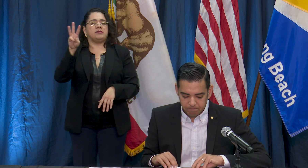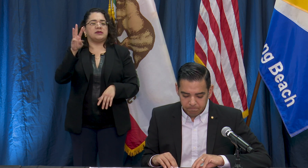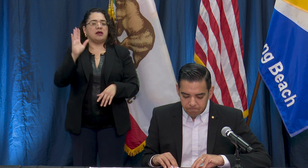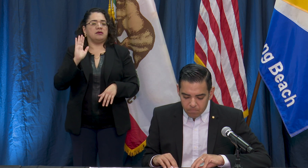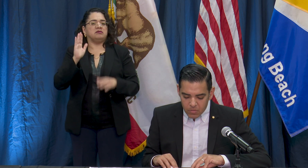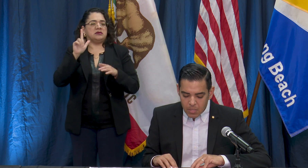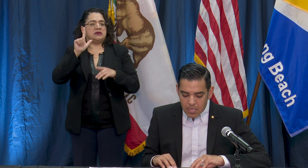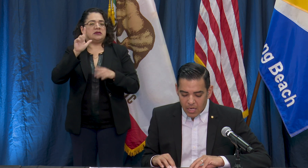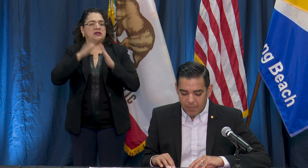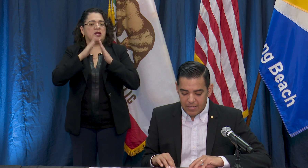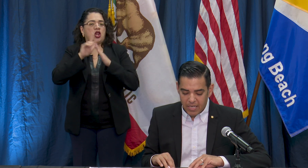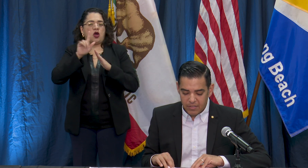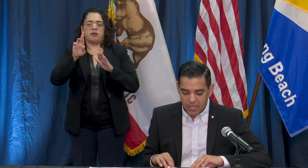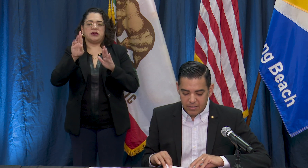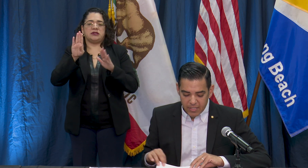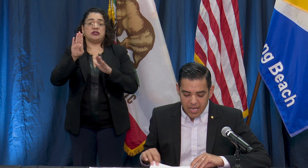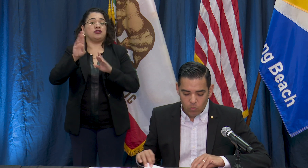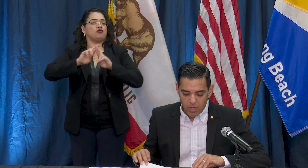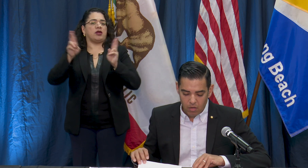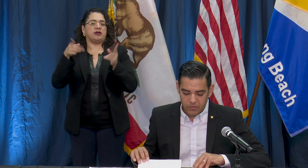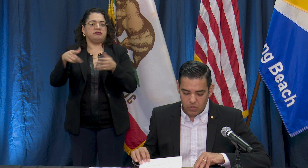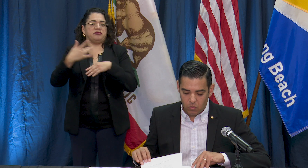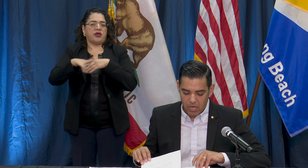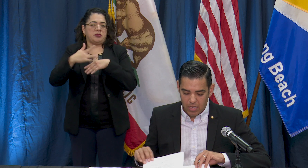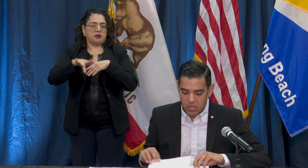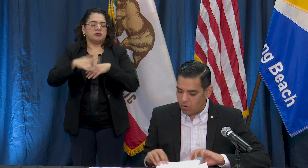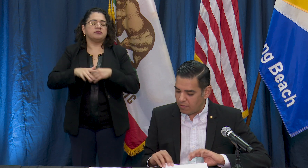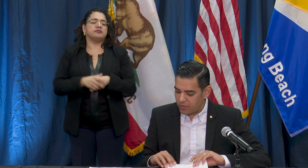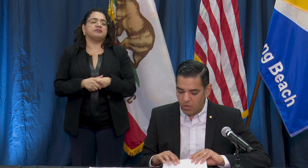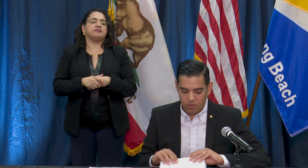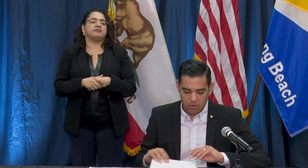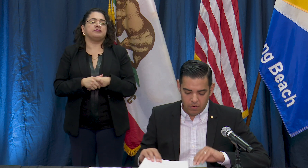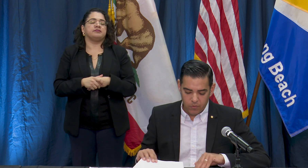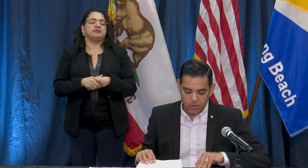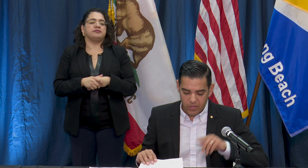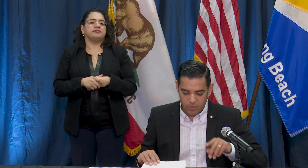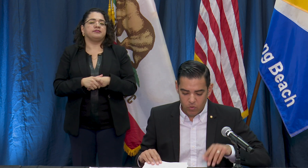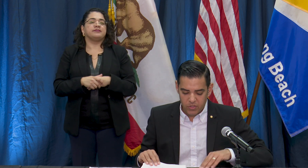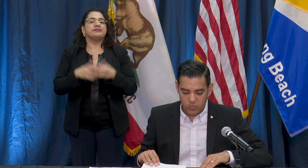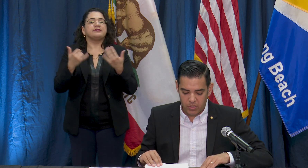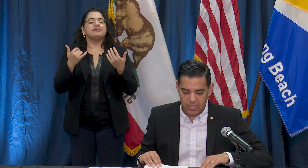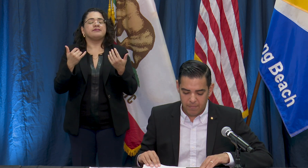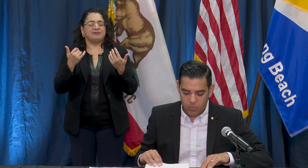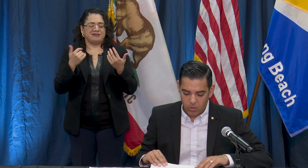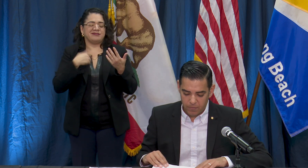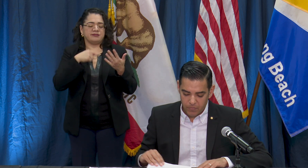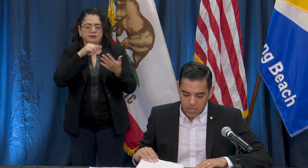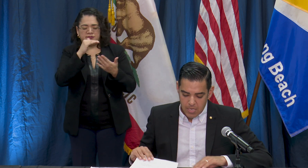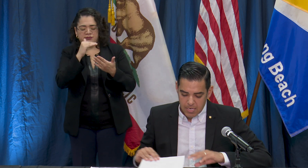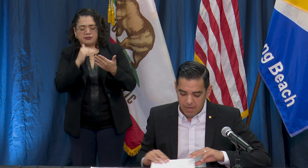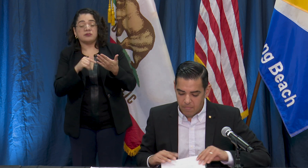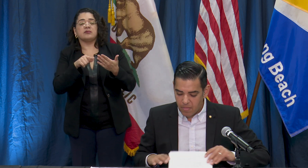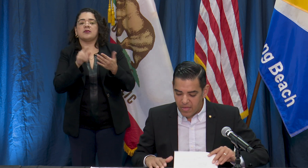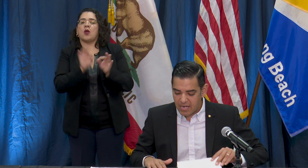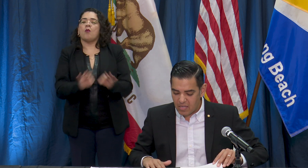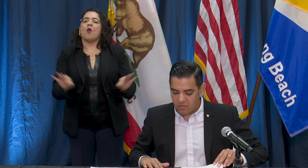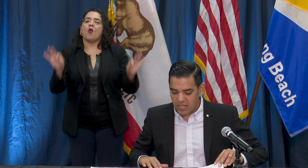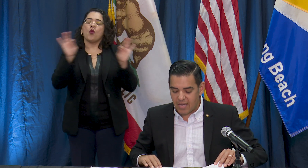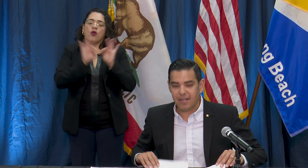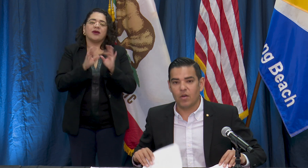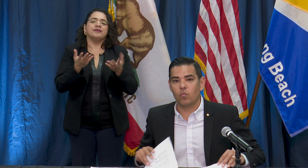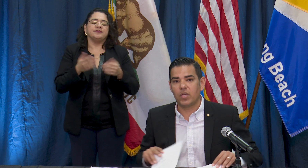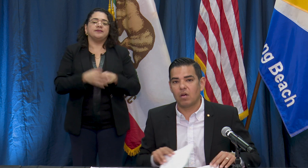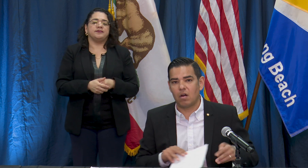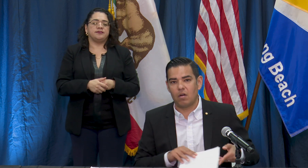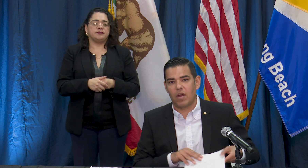well. And today I want to also note a few other things, but one that's really important. That is